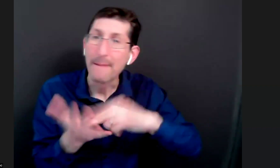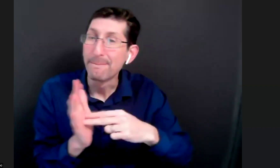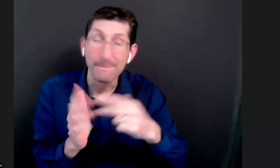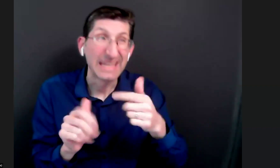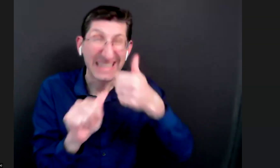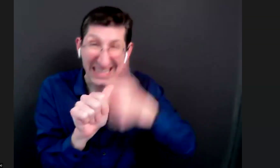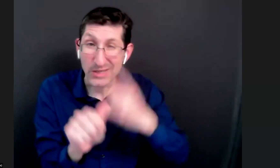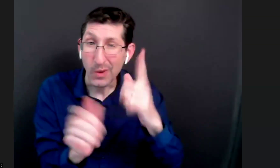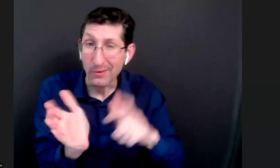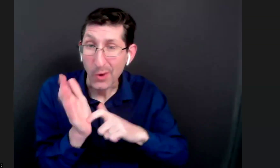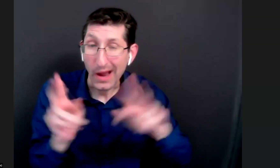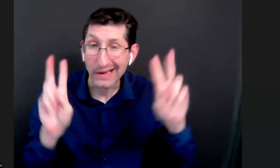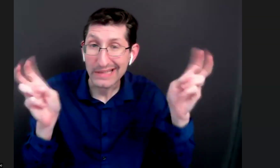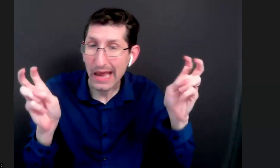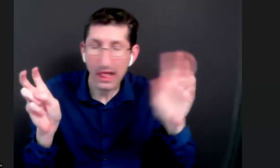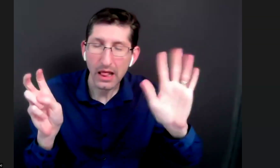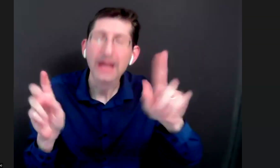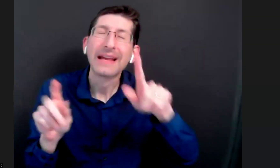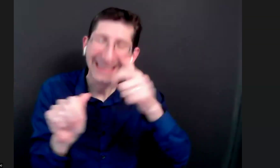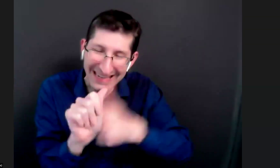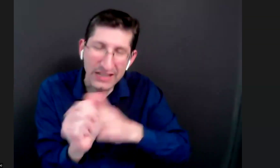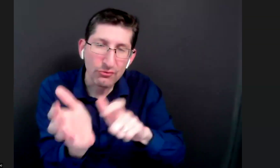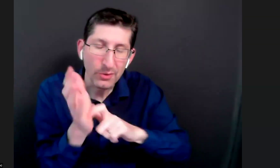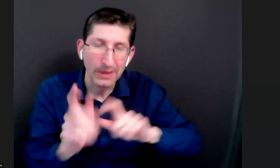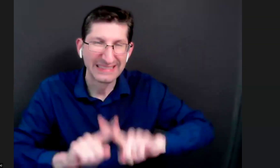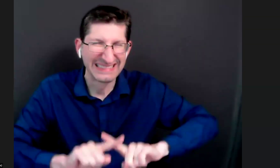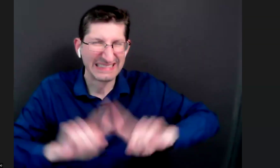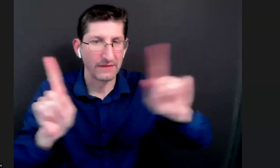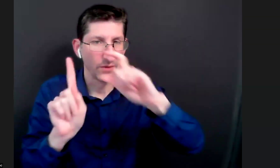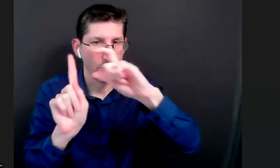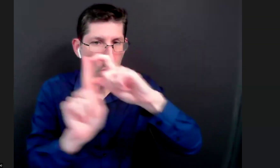have a unique title and something that differentiates one slide from another.